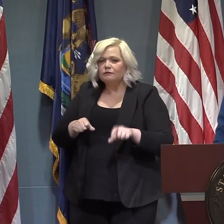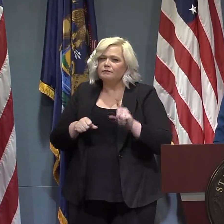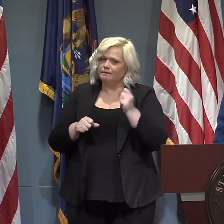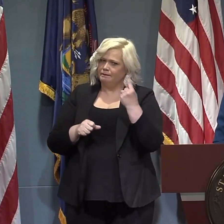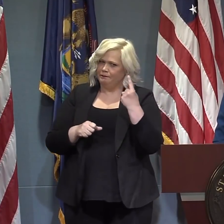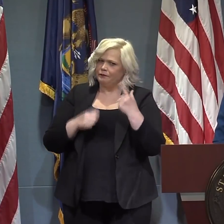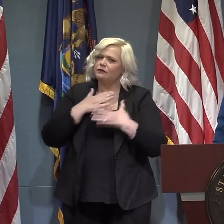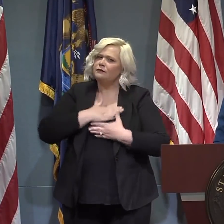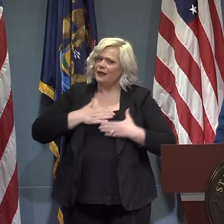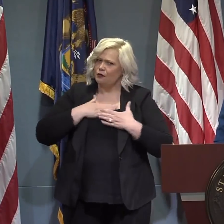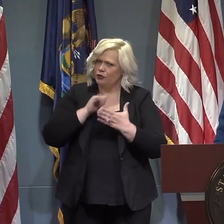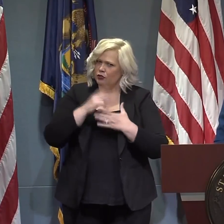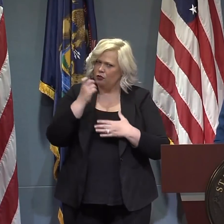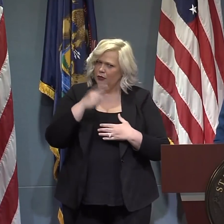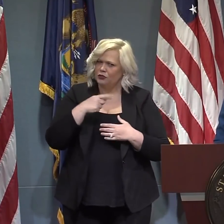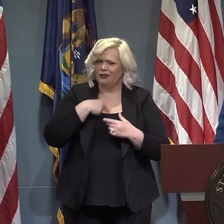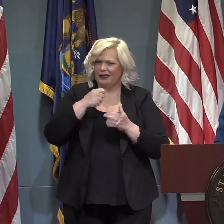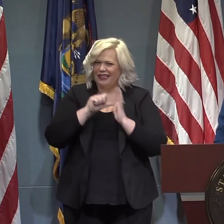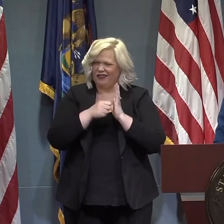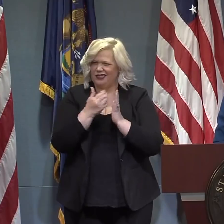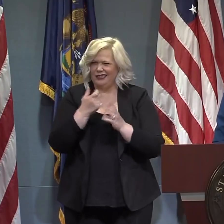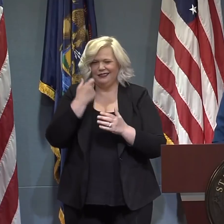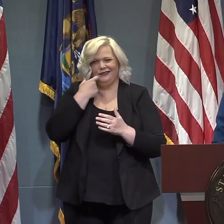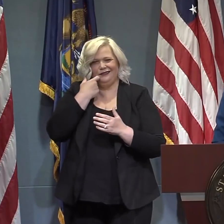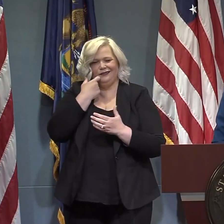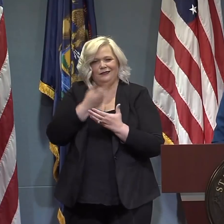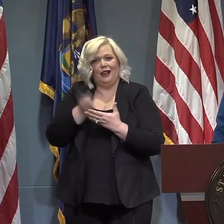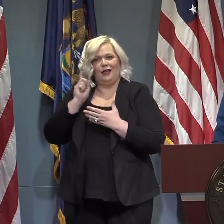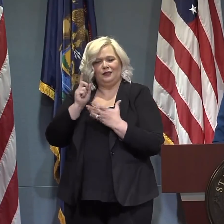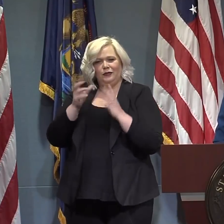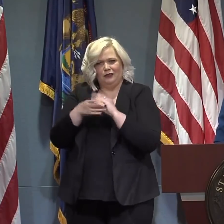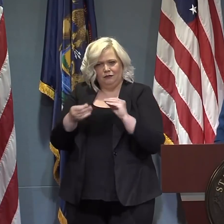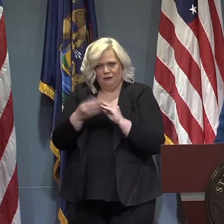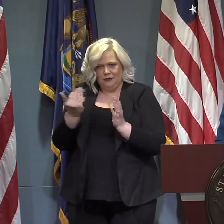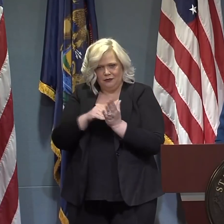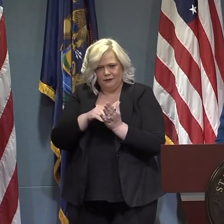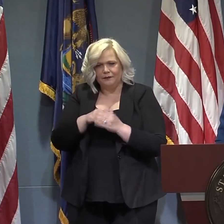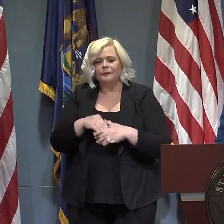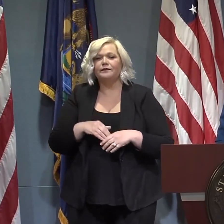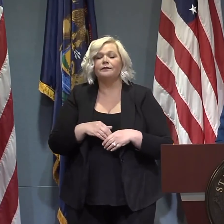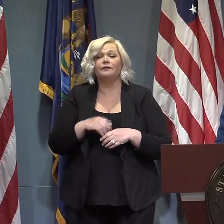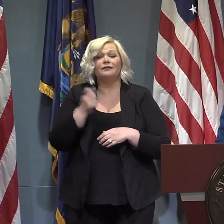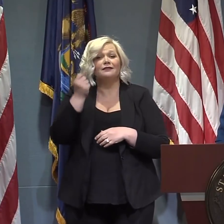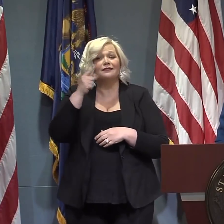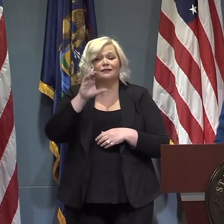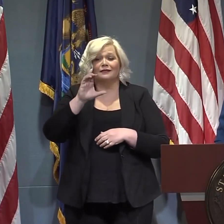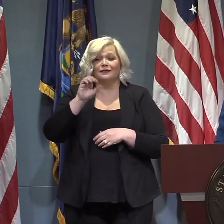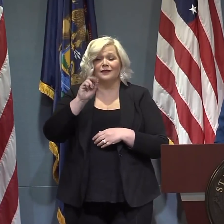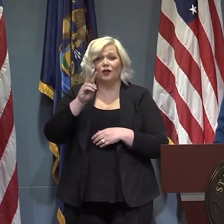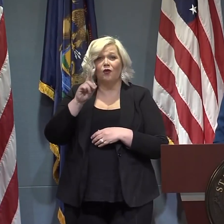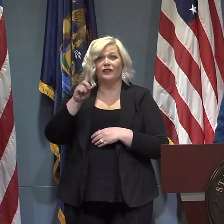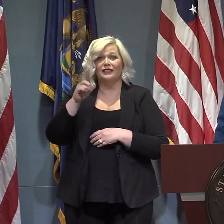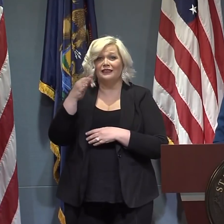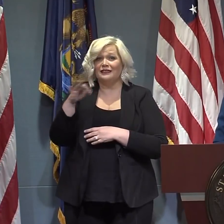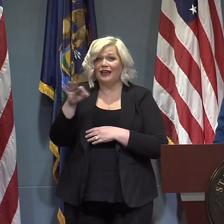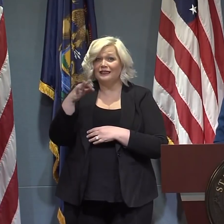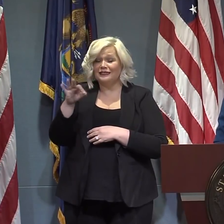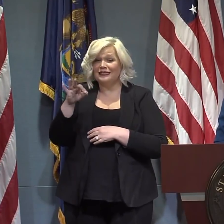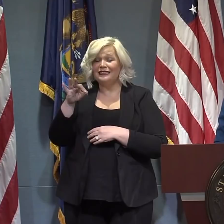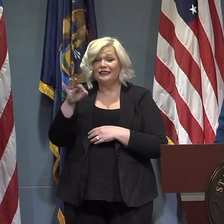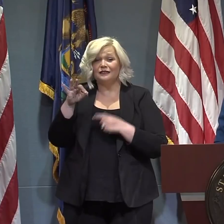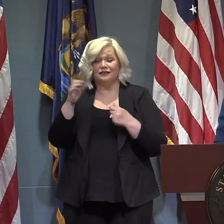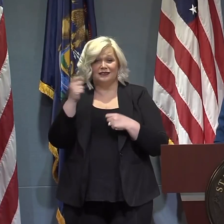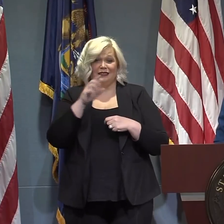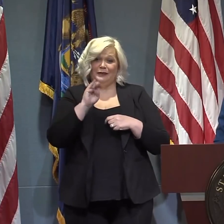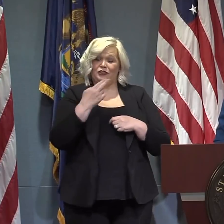want to reiterate something that I shared with you during my last press conference. COVID-19 is still present in 79 out of